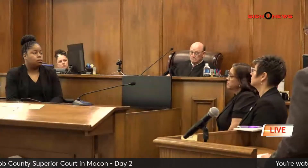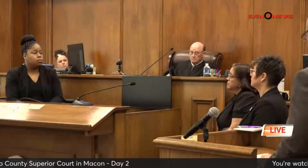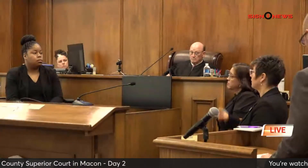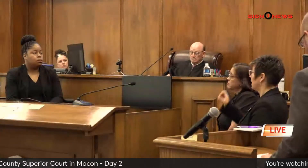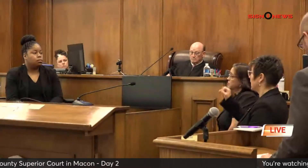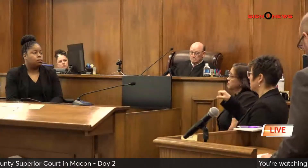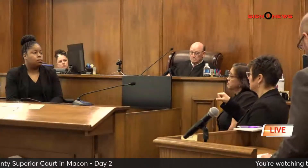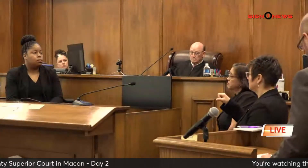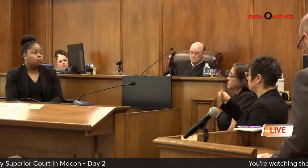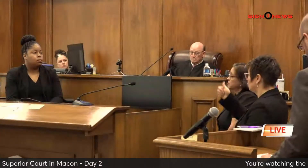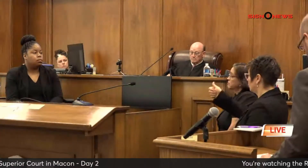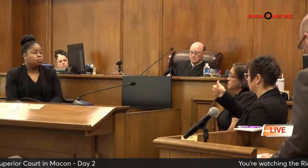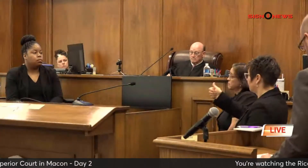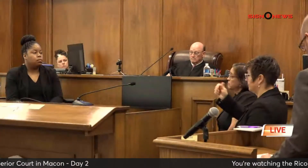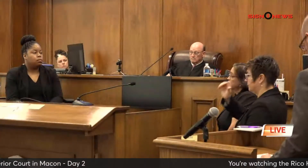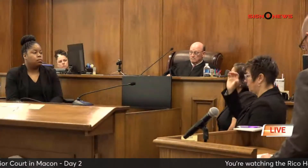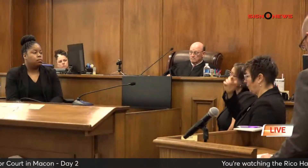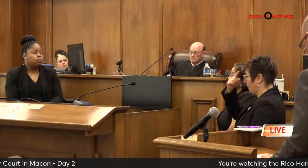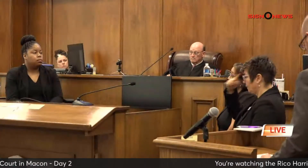Yes.